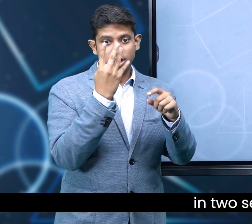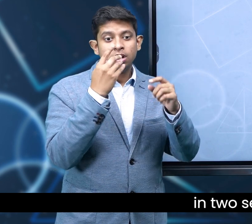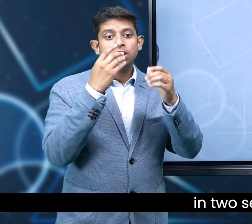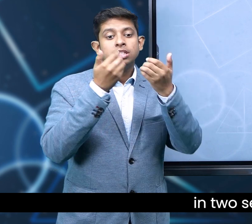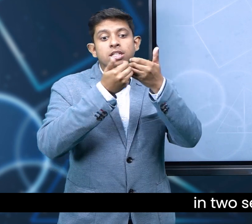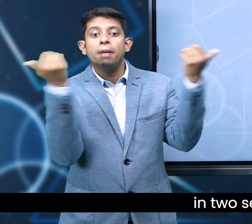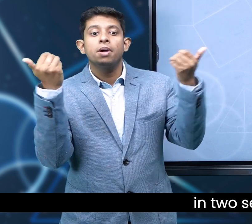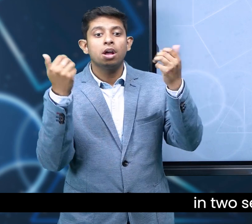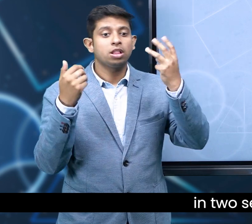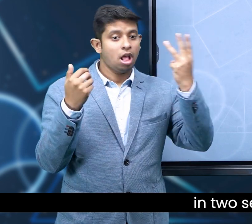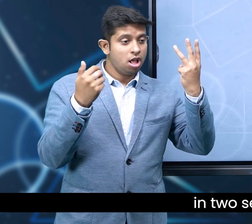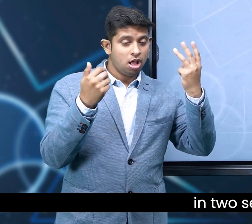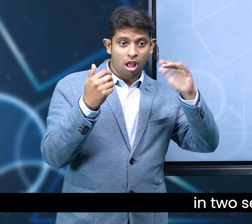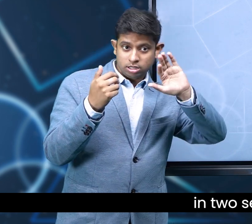two separate circles.